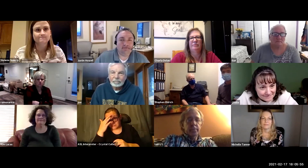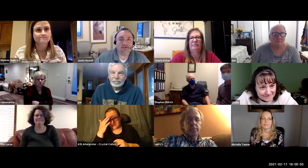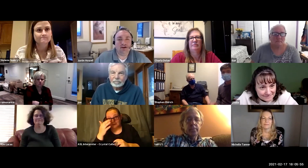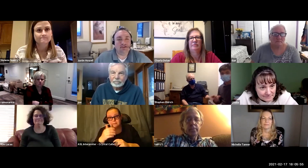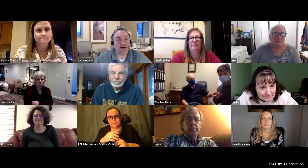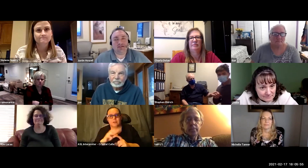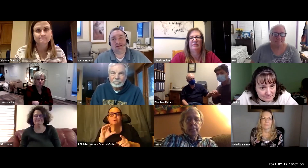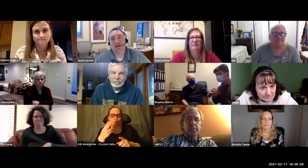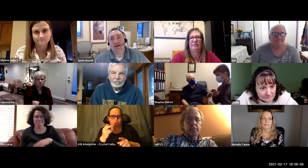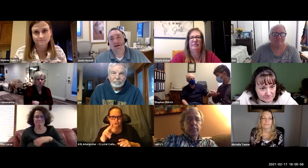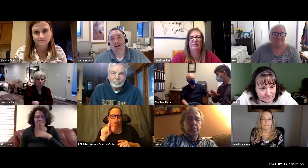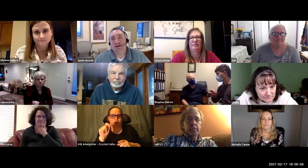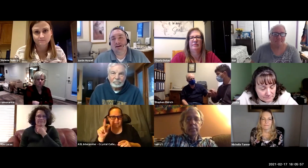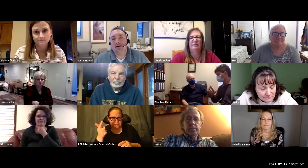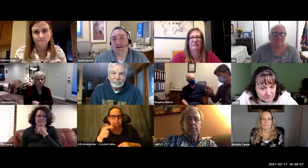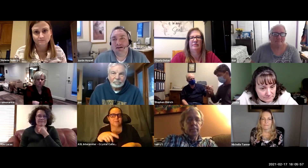Okay, Charlotte seconds.